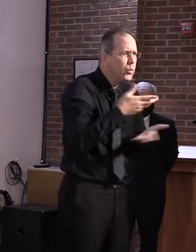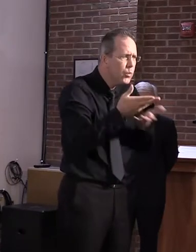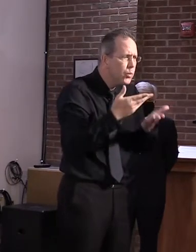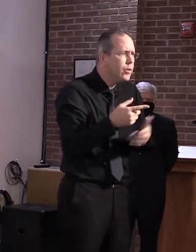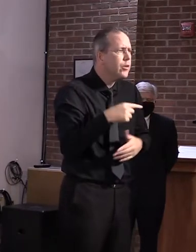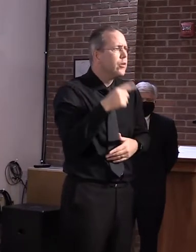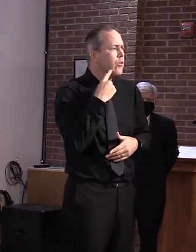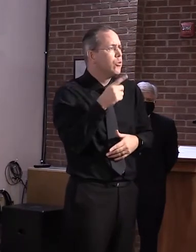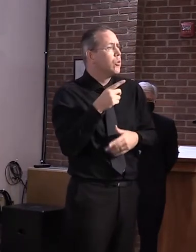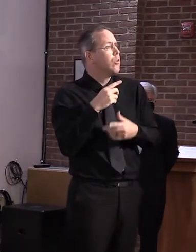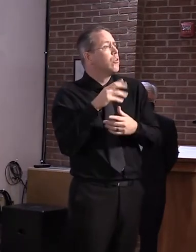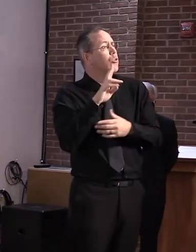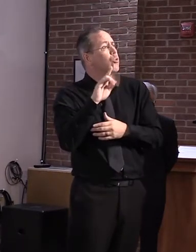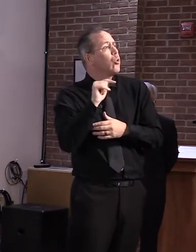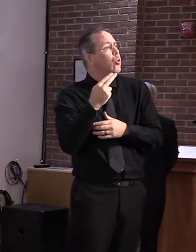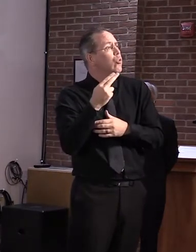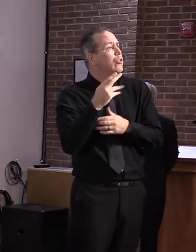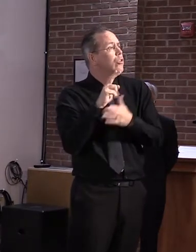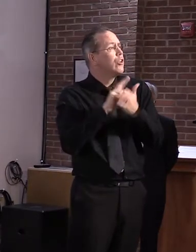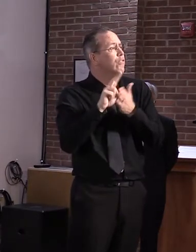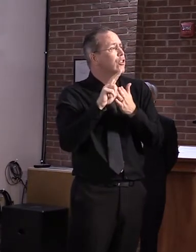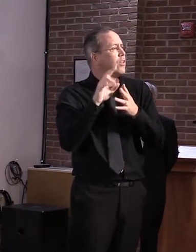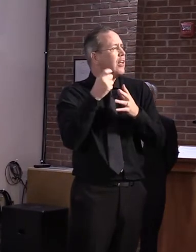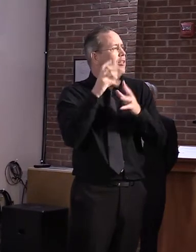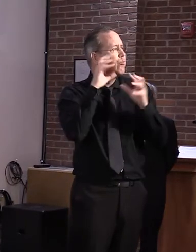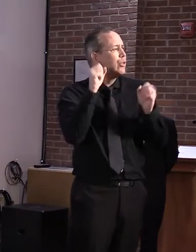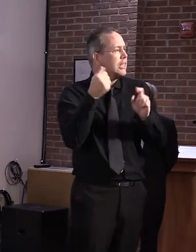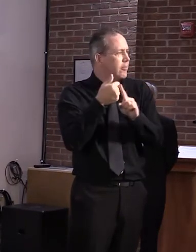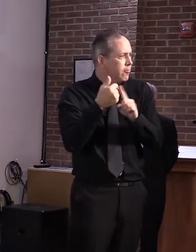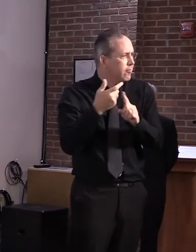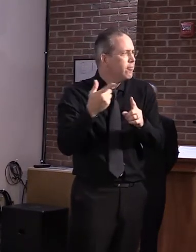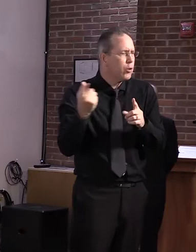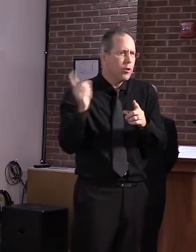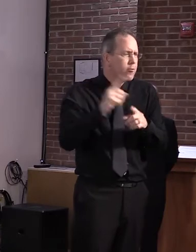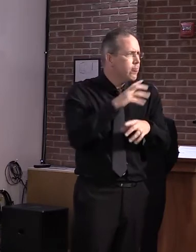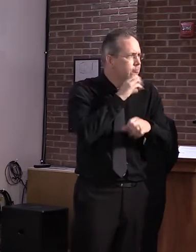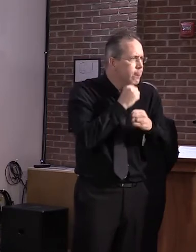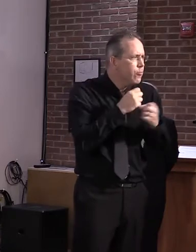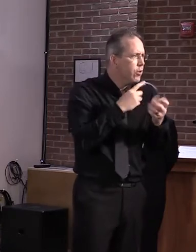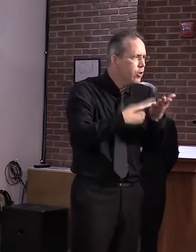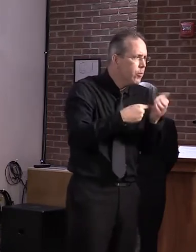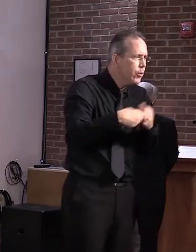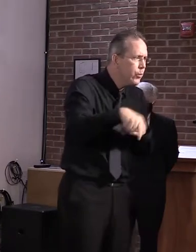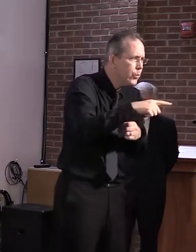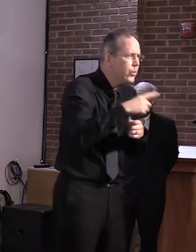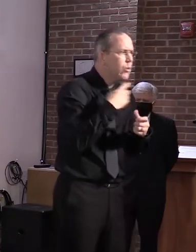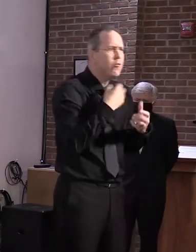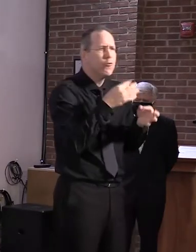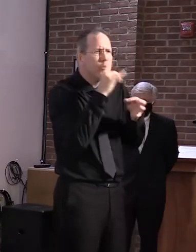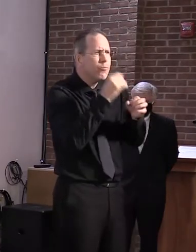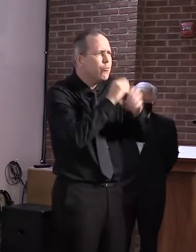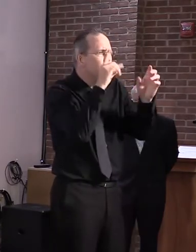these colleagues in a very different way, but it's been very rewarding, and thanks for the opportunity.